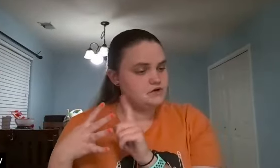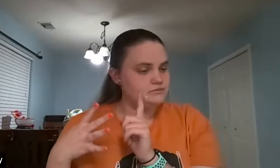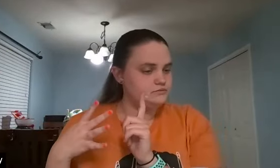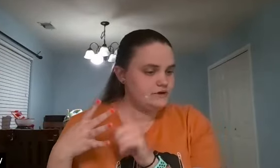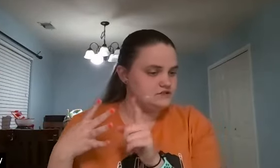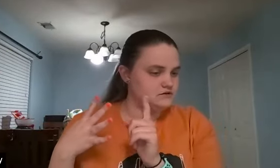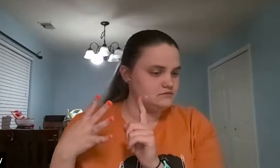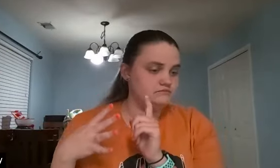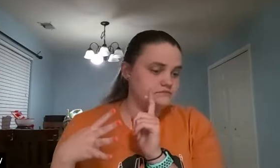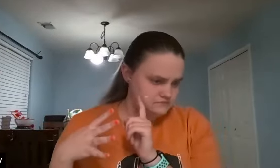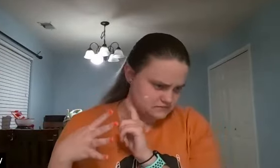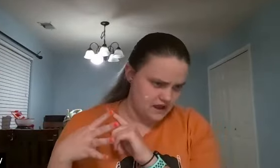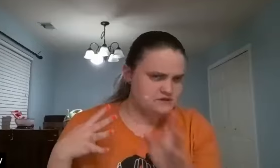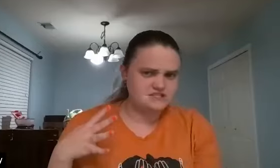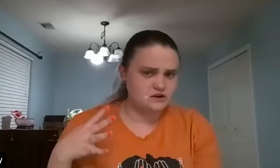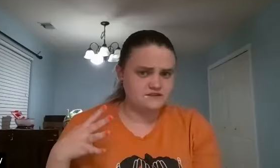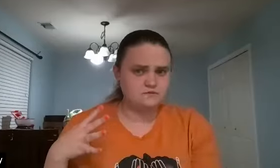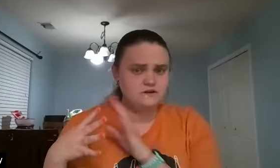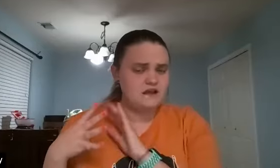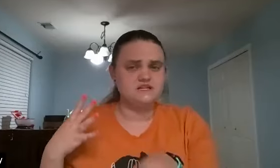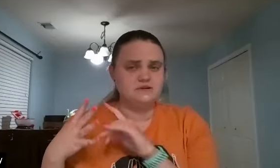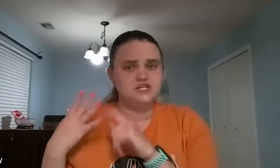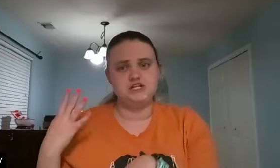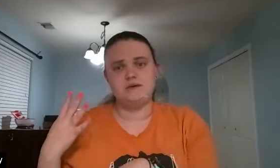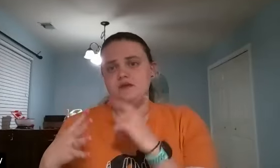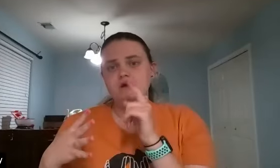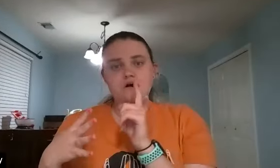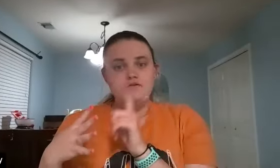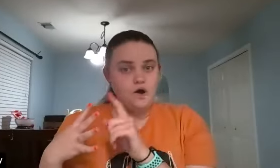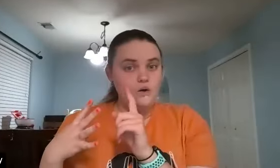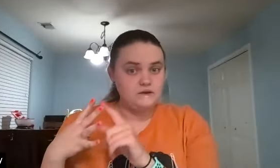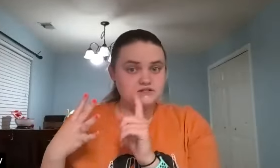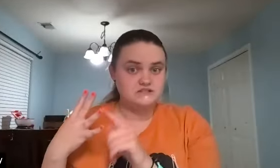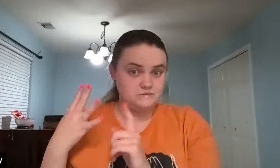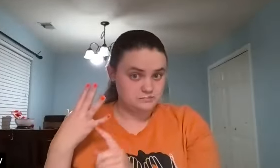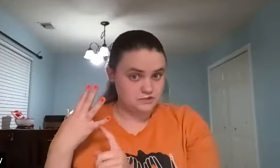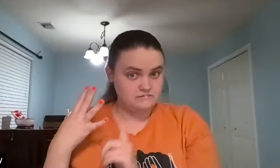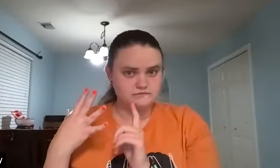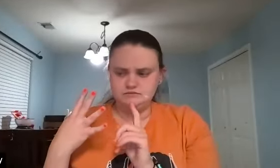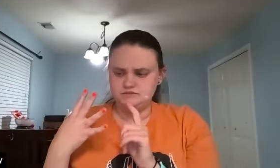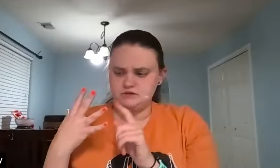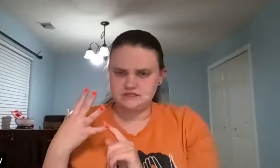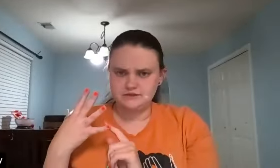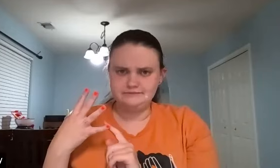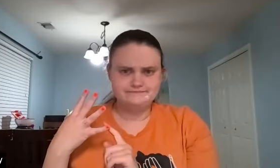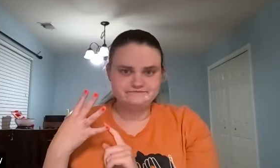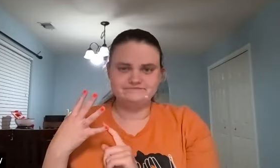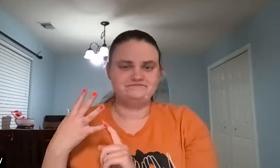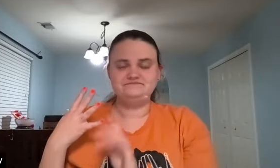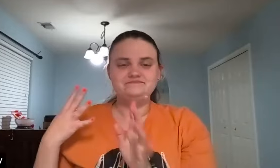Summer, winter. I always start this weird every time I change it up. Fall, winter, summer, spring. Spring, summer.